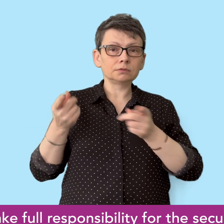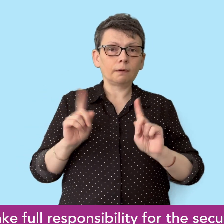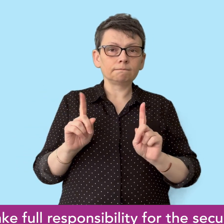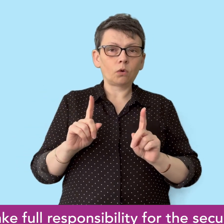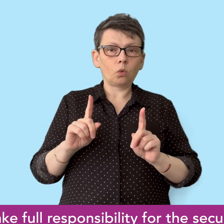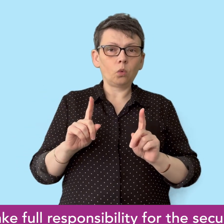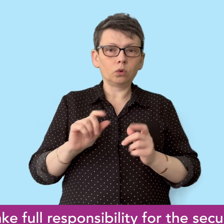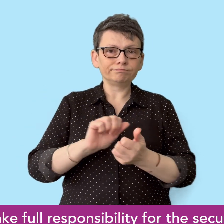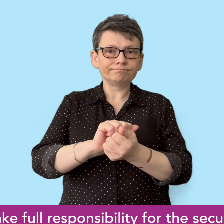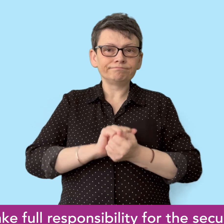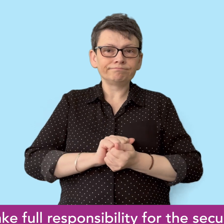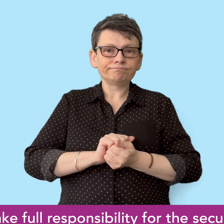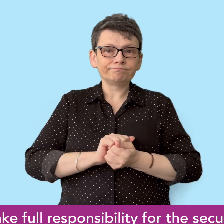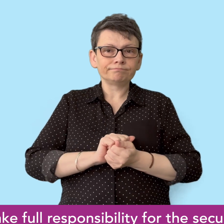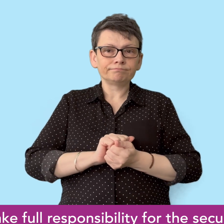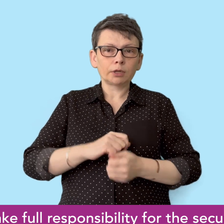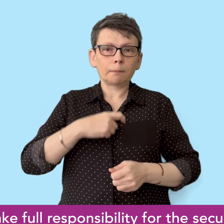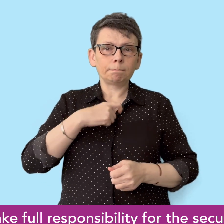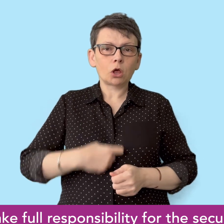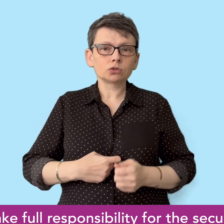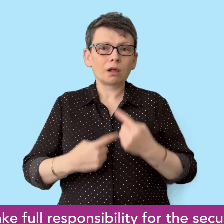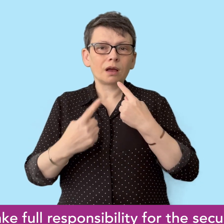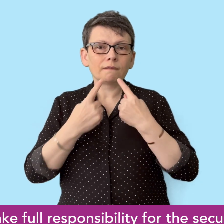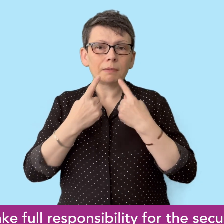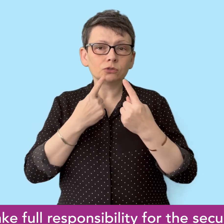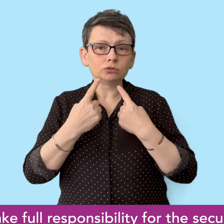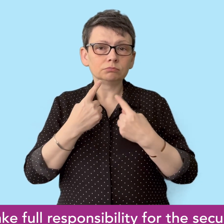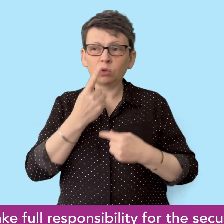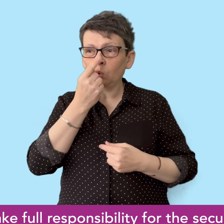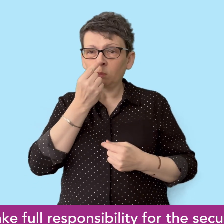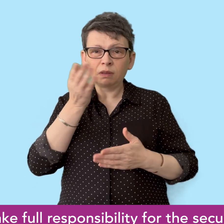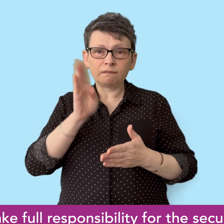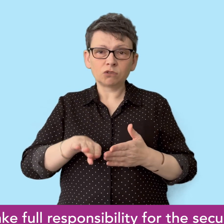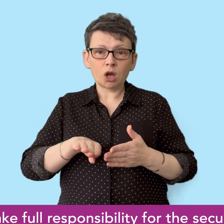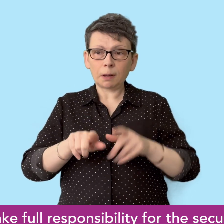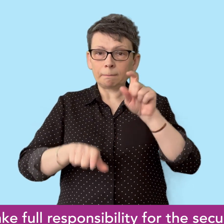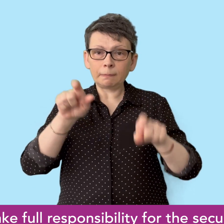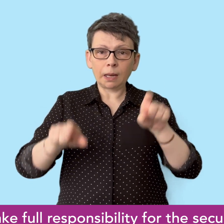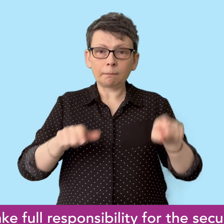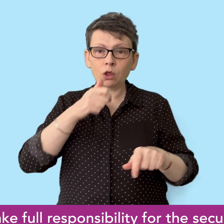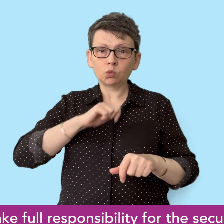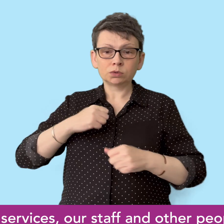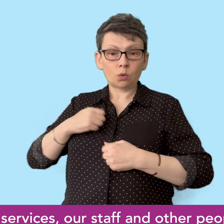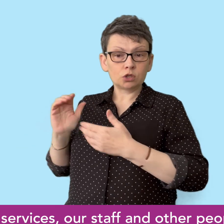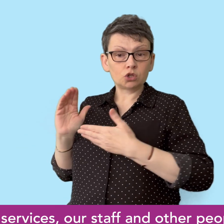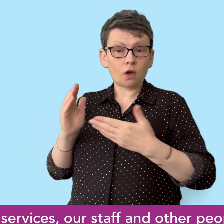Take full responsibility for the security of personal information of the people who use our services,